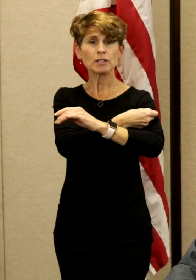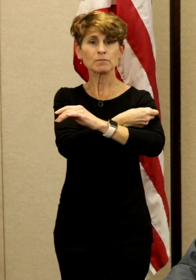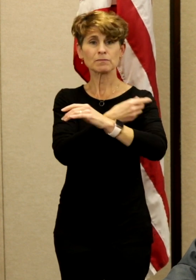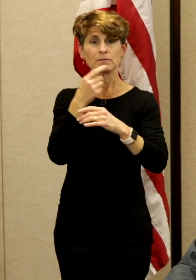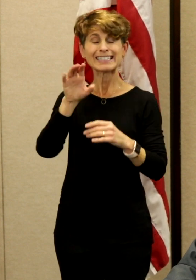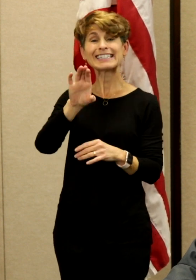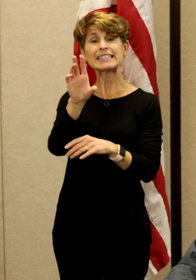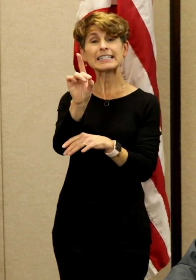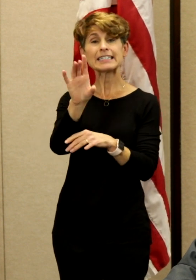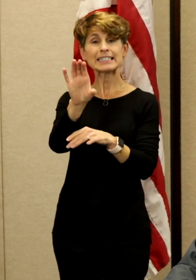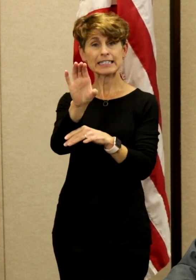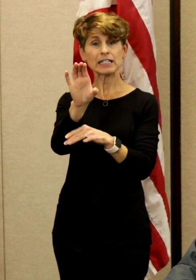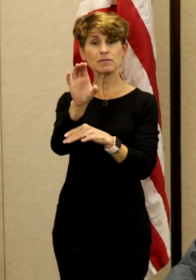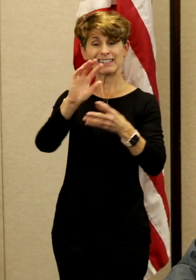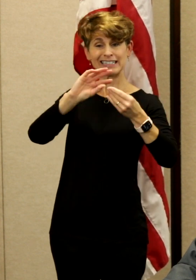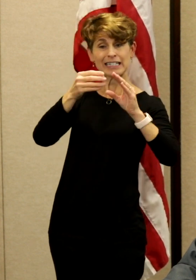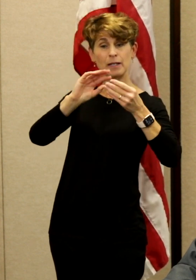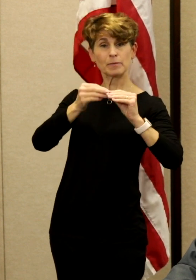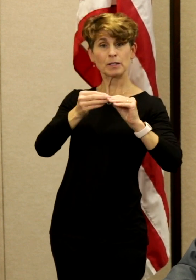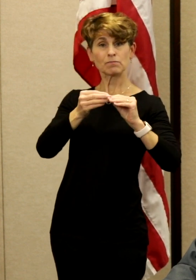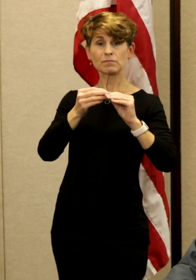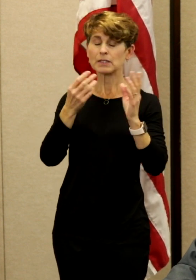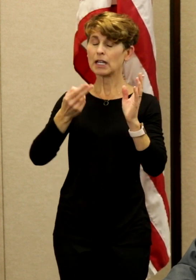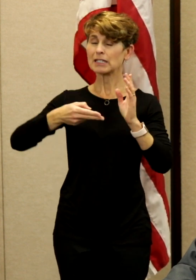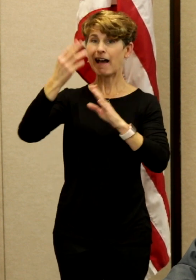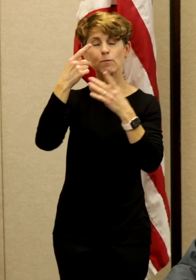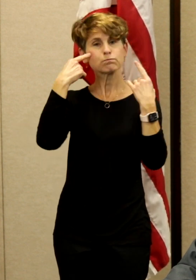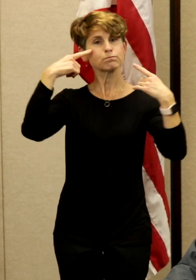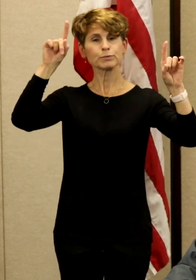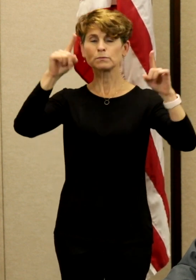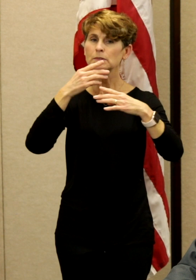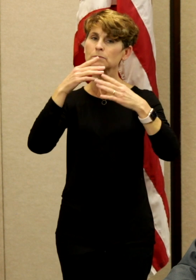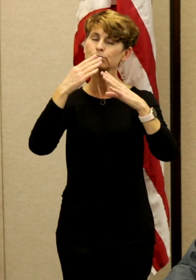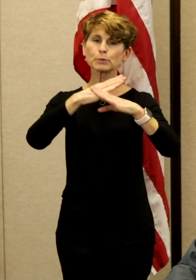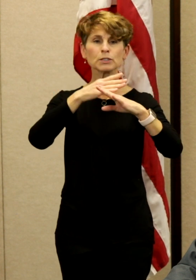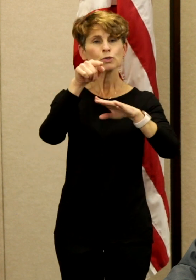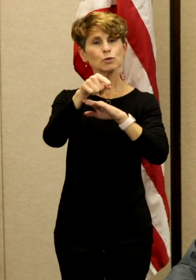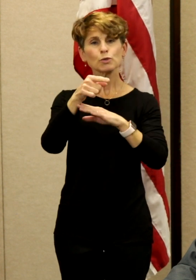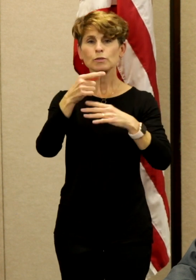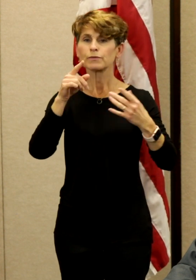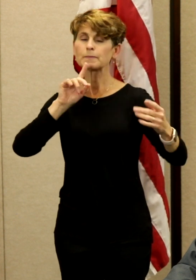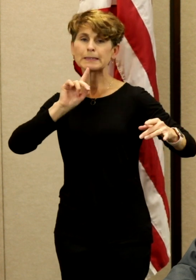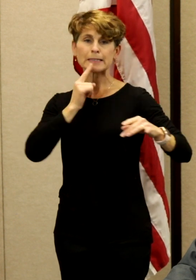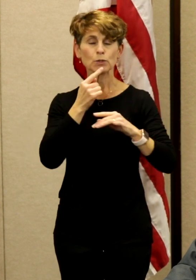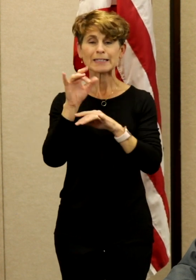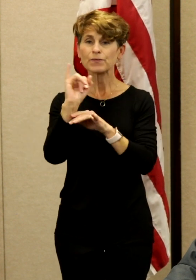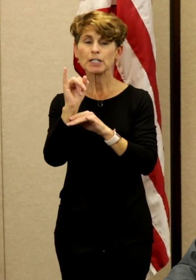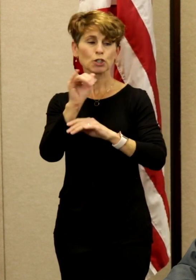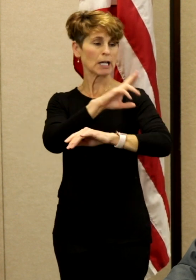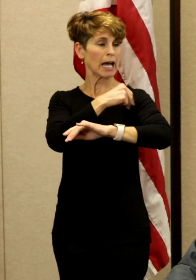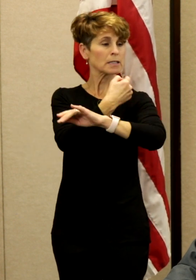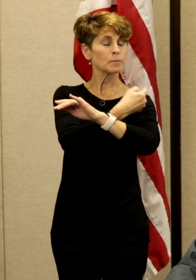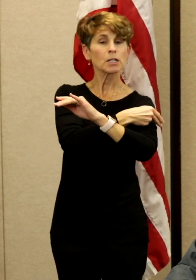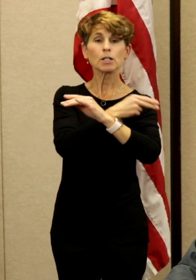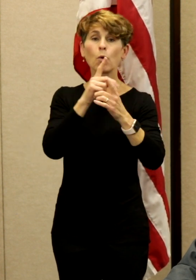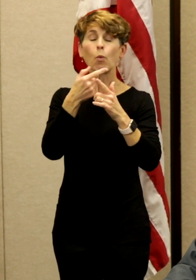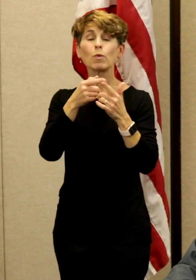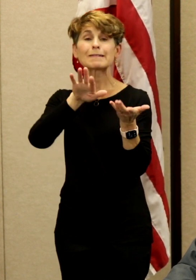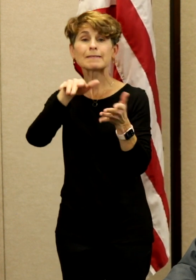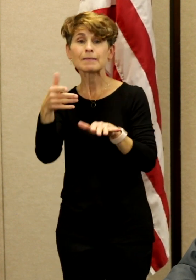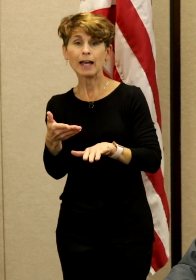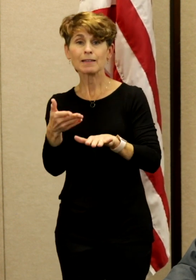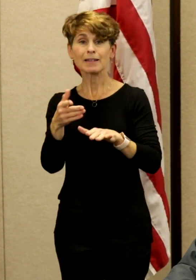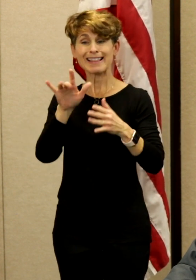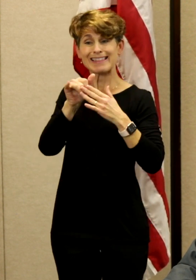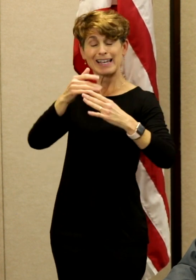According to the CDC statistics, it is highly effective at protecting you from severe infection, hospitalization, and death.